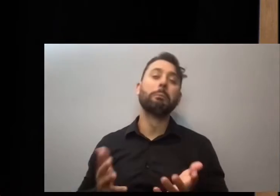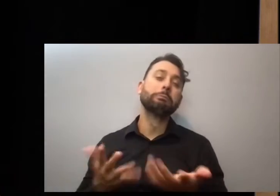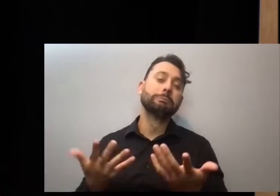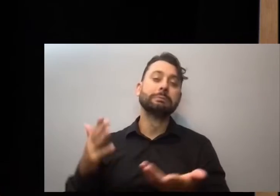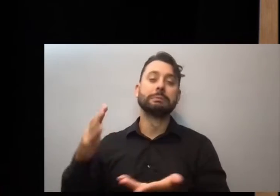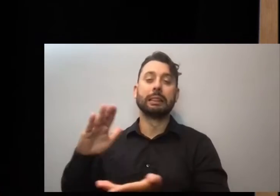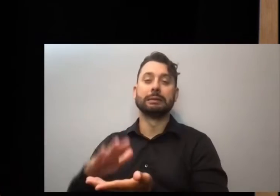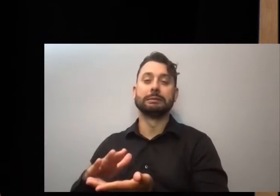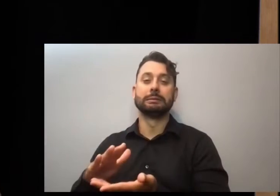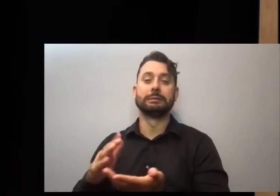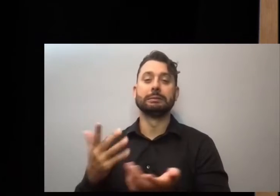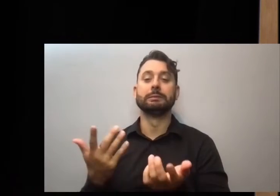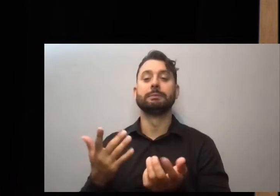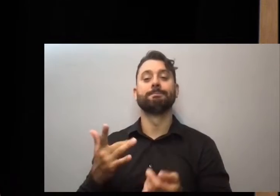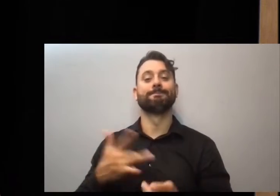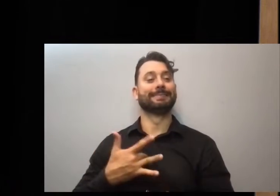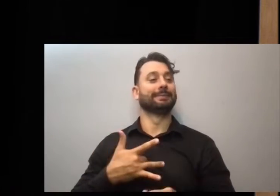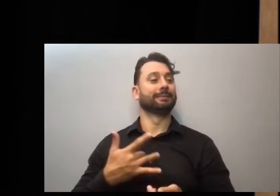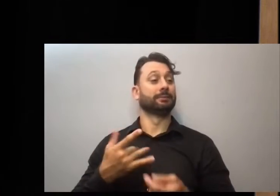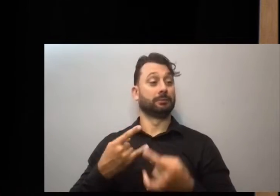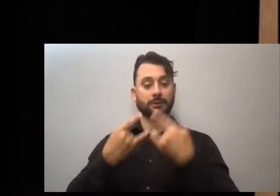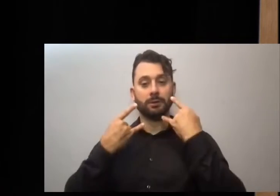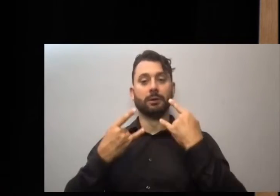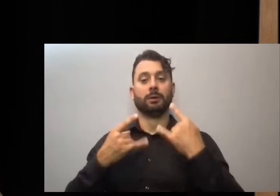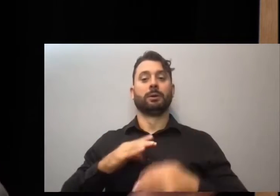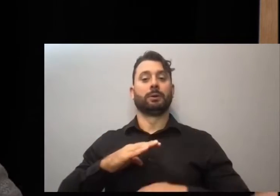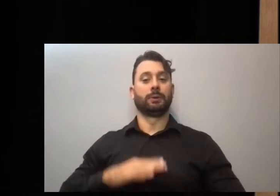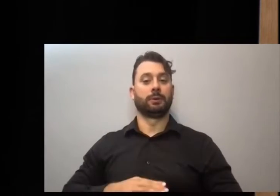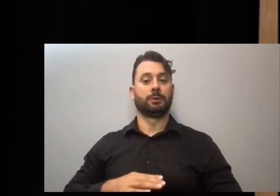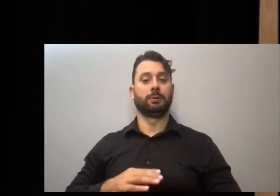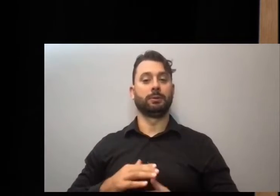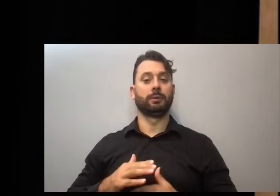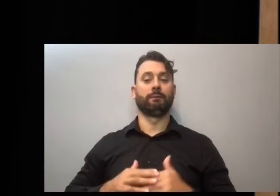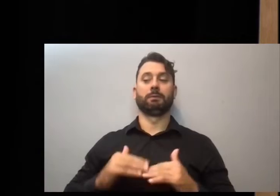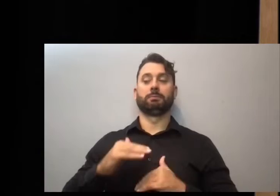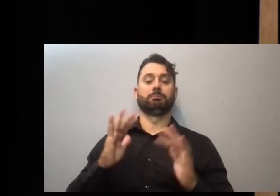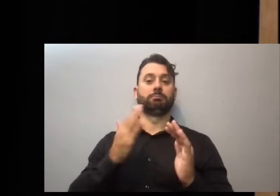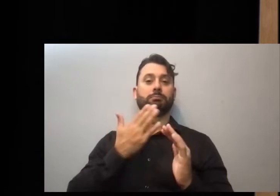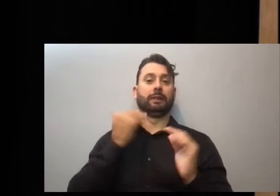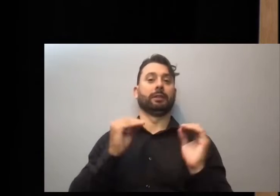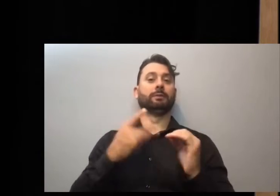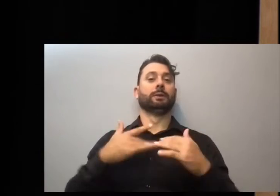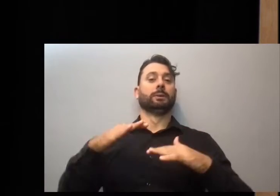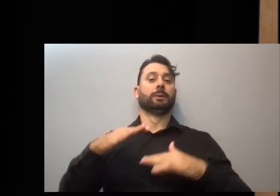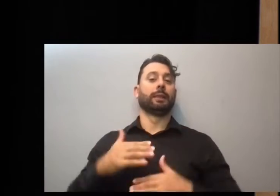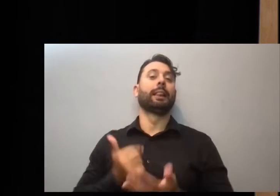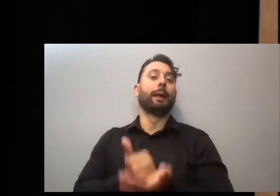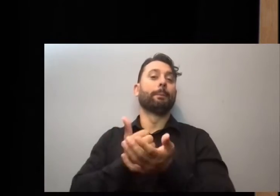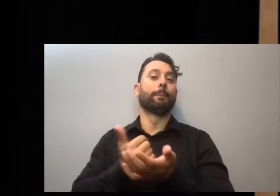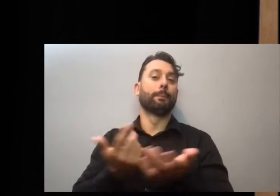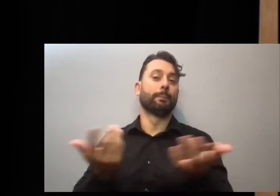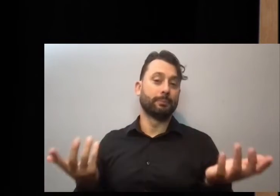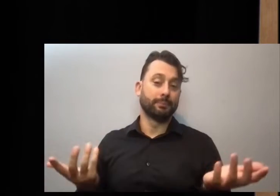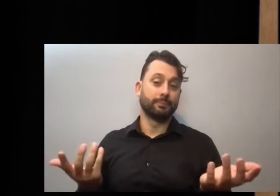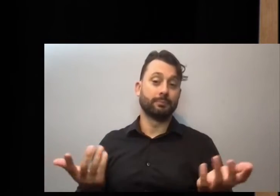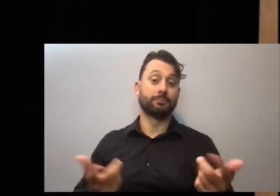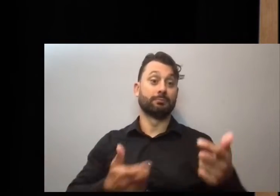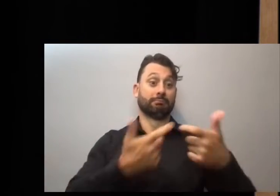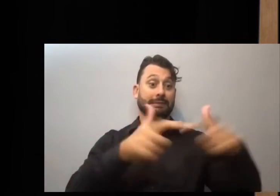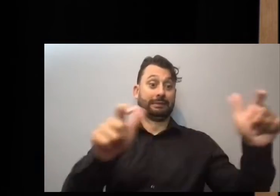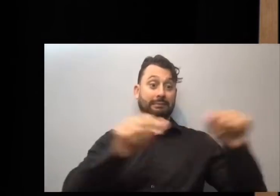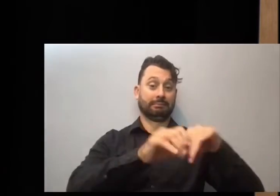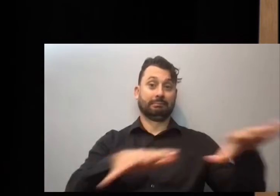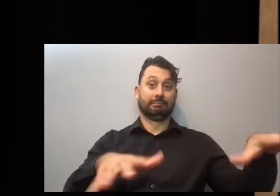that you would feel more comfortable wearing your mask, even though people are spread out, absolutely feel free to wear your